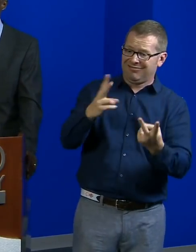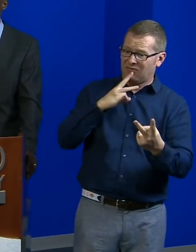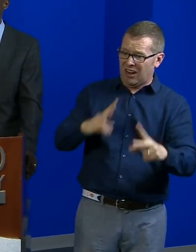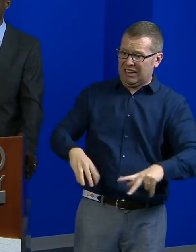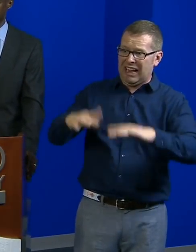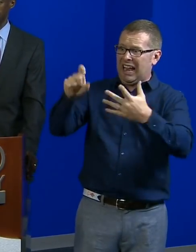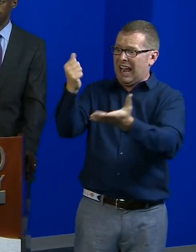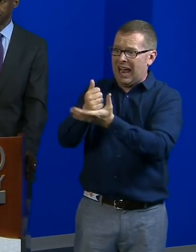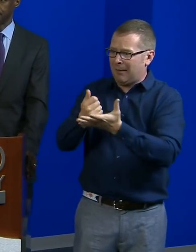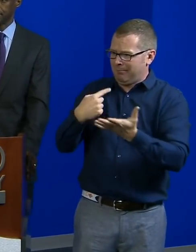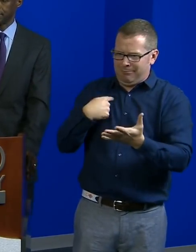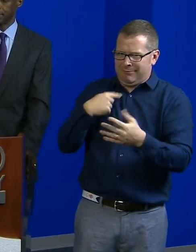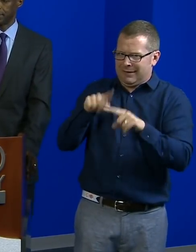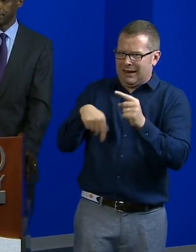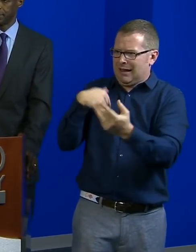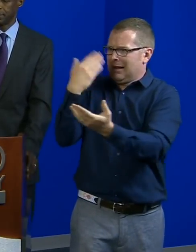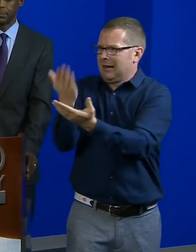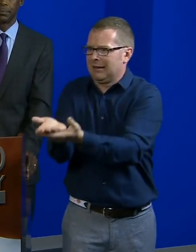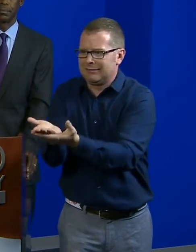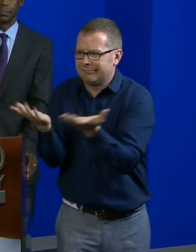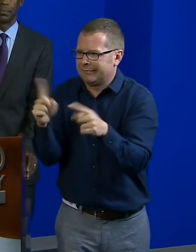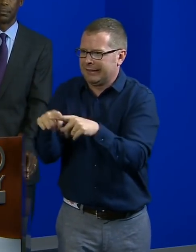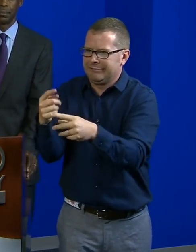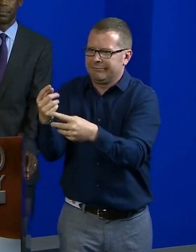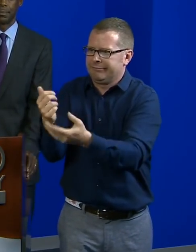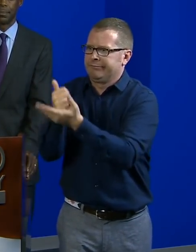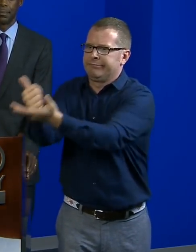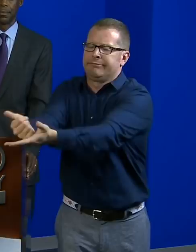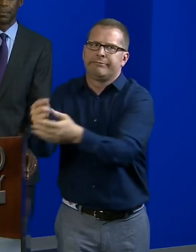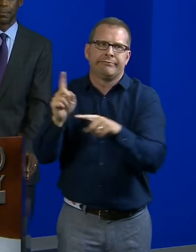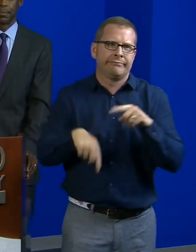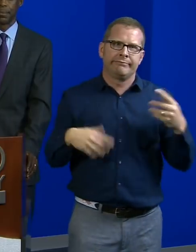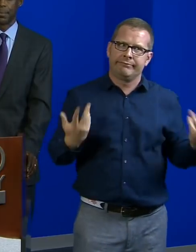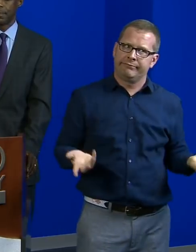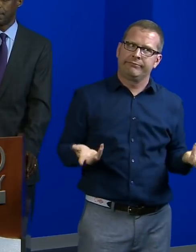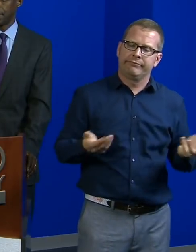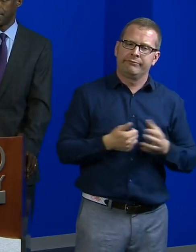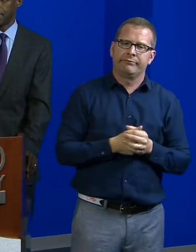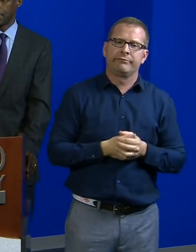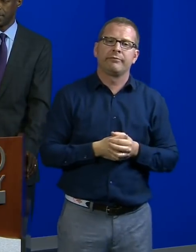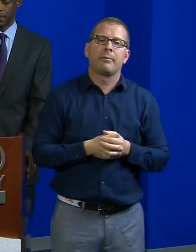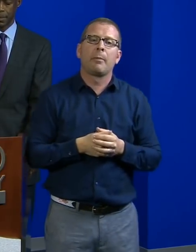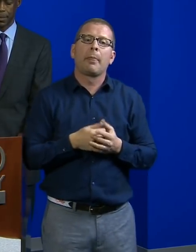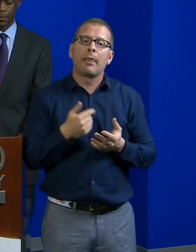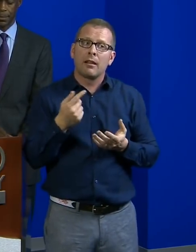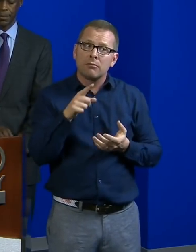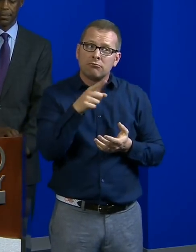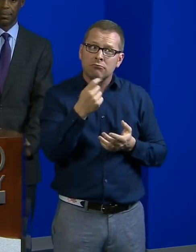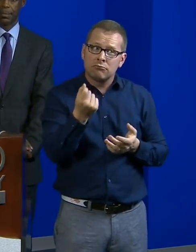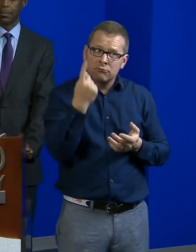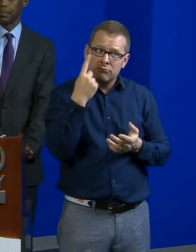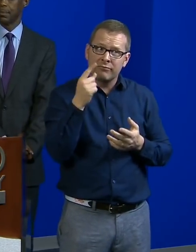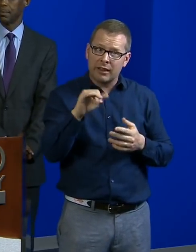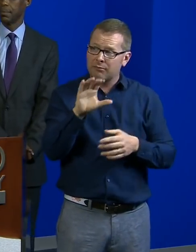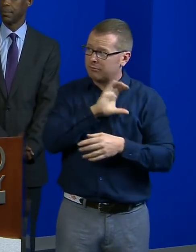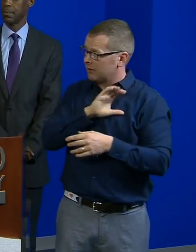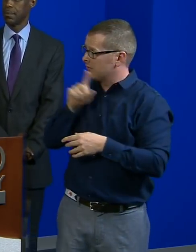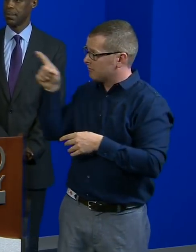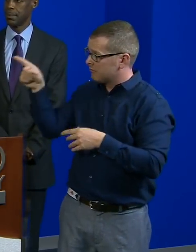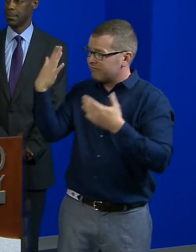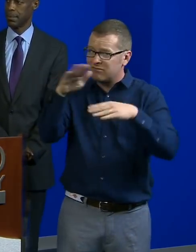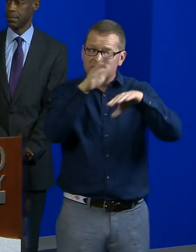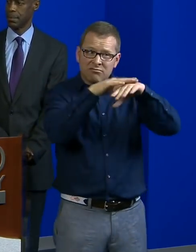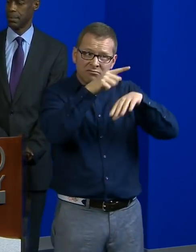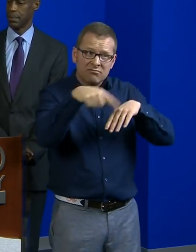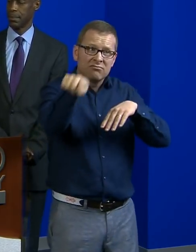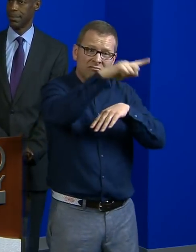sheriff is saying to you. Please, if you know you're in an area where you might need to be evacuated, and out of an abundance of caution and safety, we would like